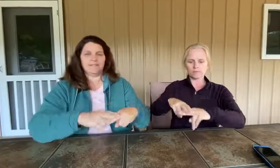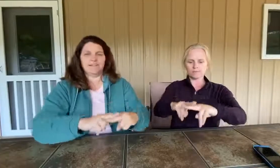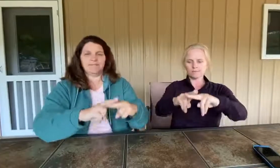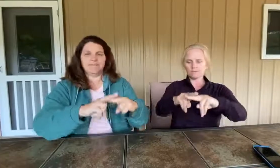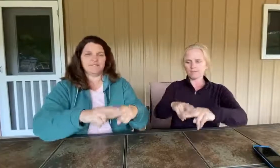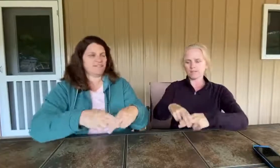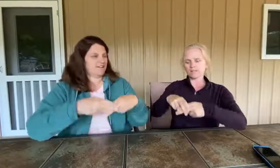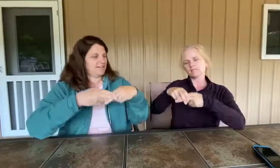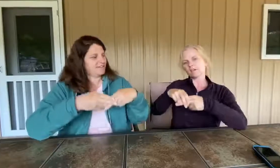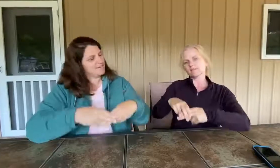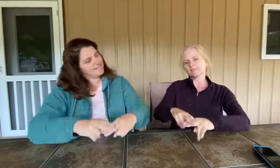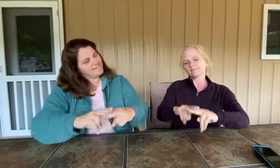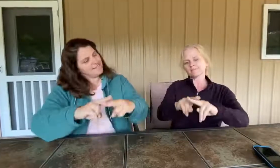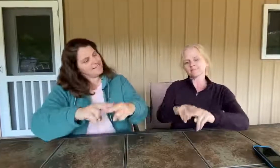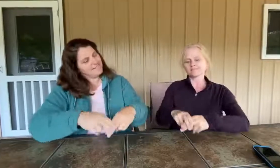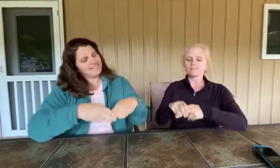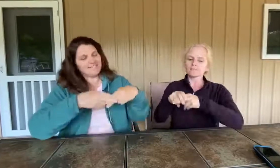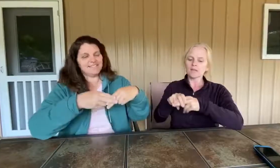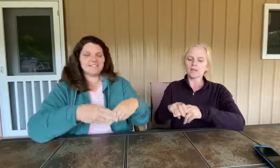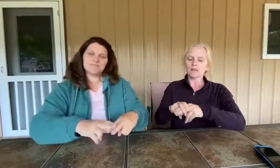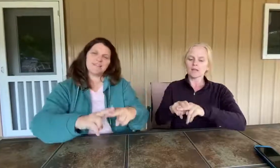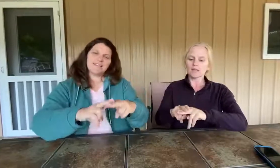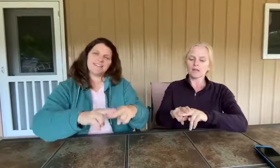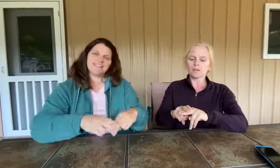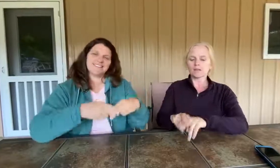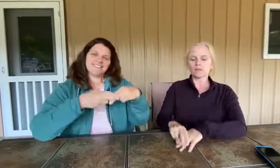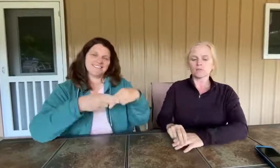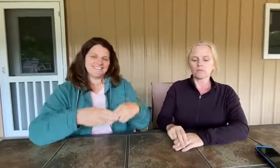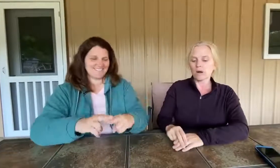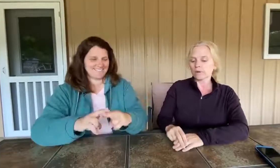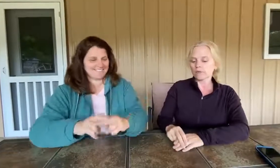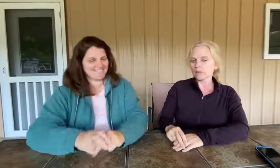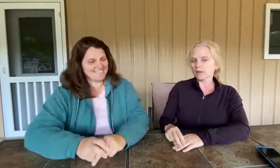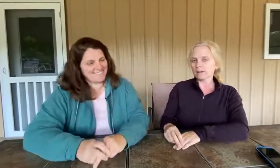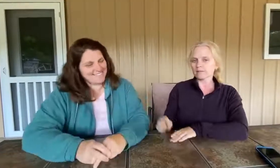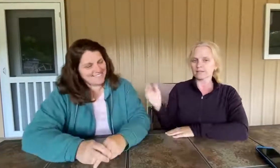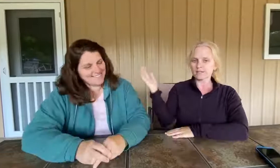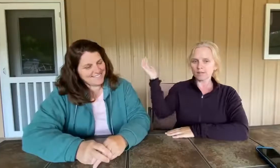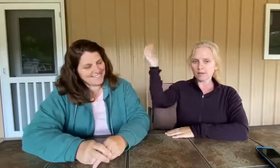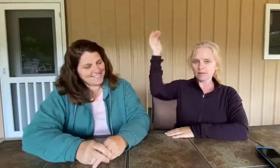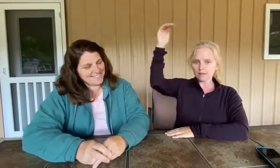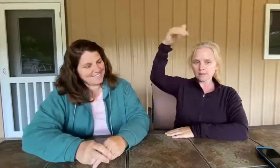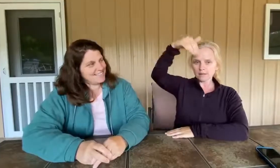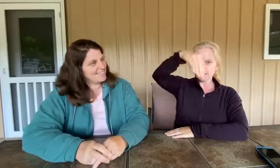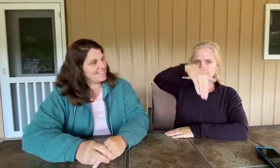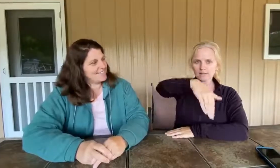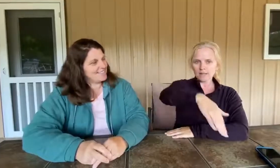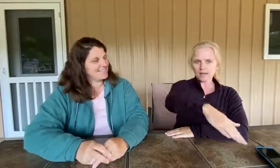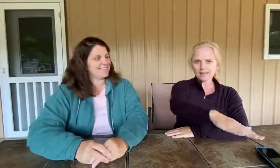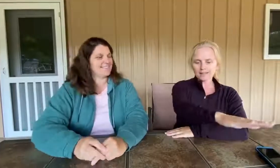that one. That's fun. It is fun. Swing. And then while we're at the playground, let's go on the slide.